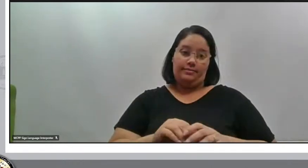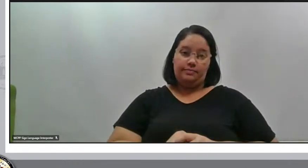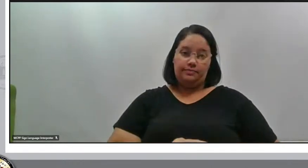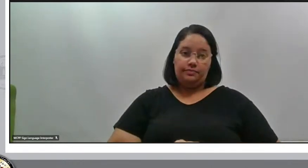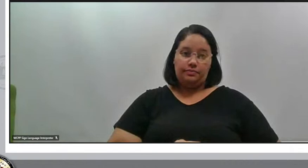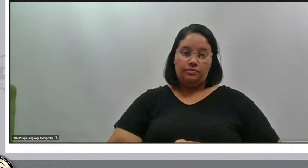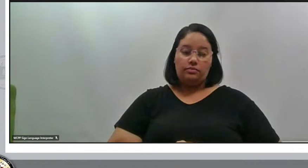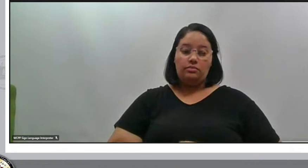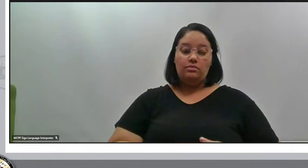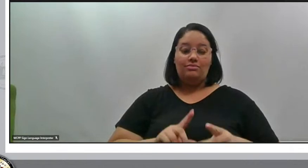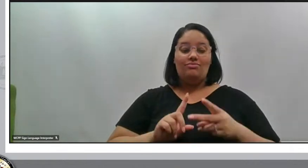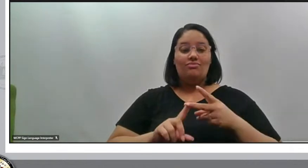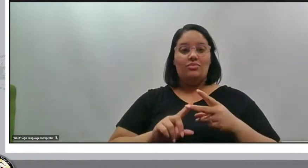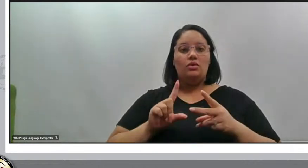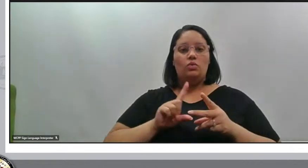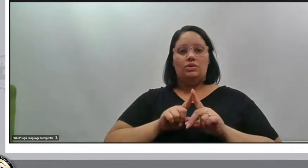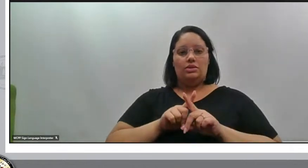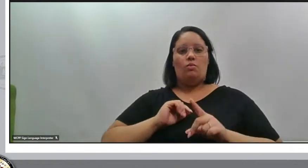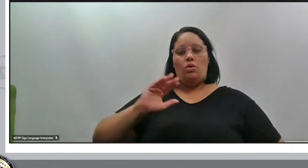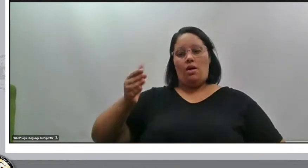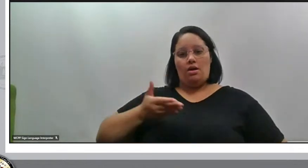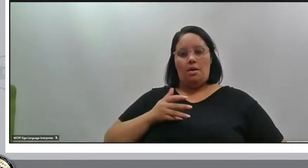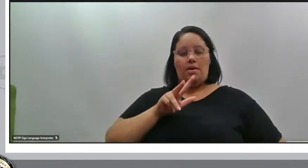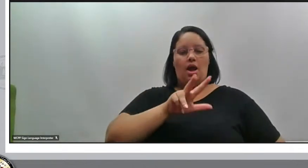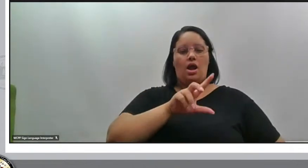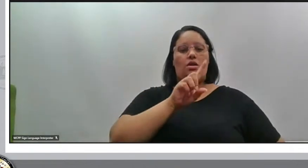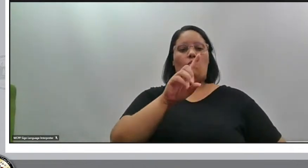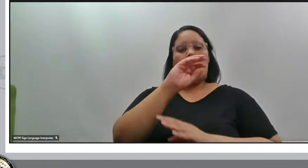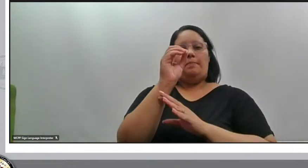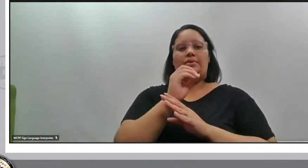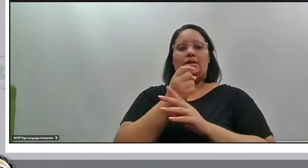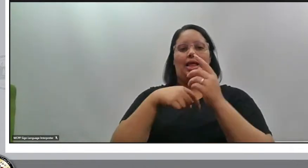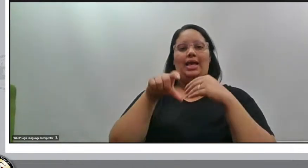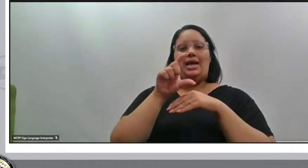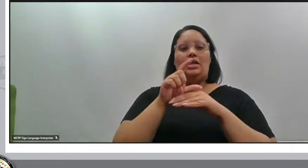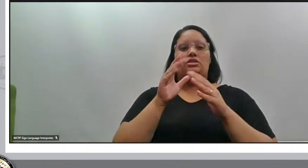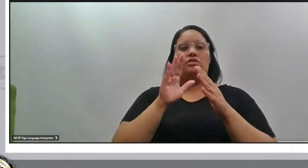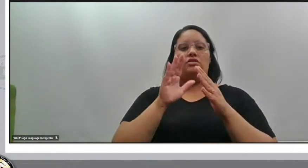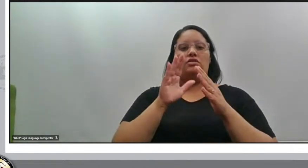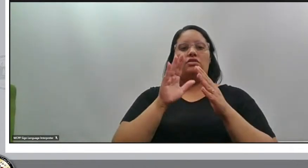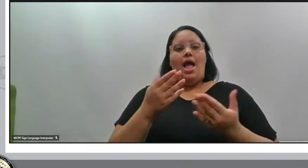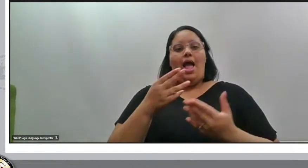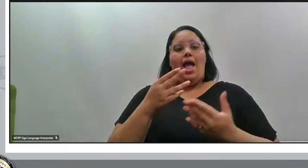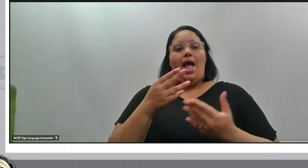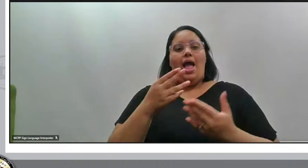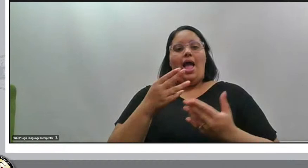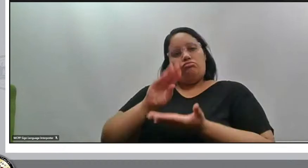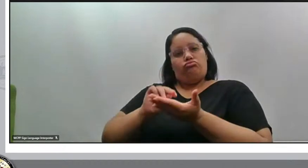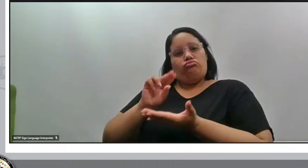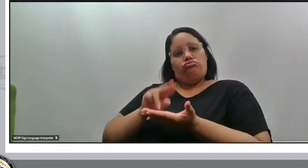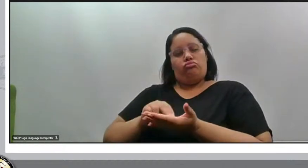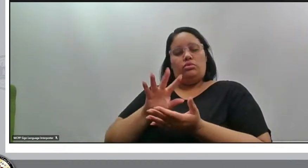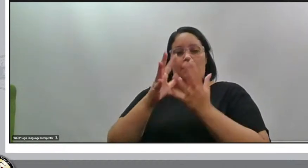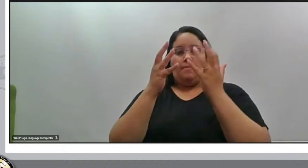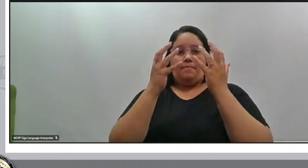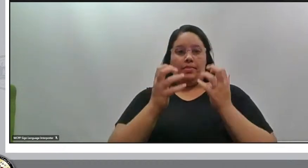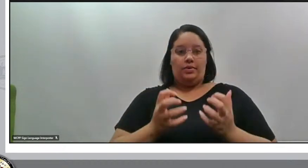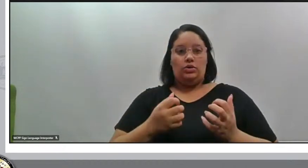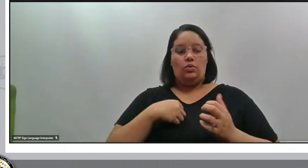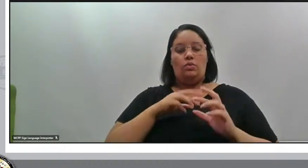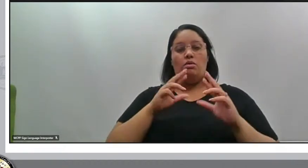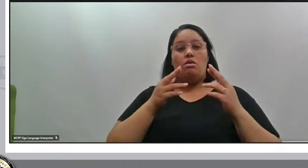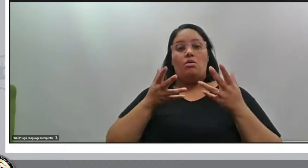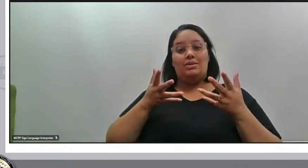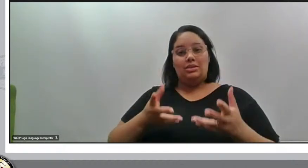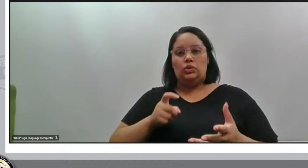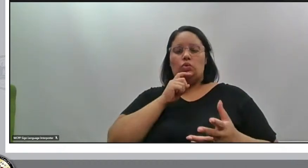also welcome the 81% increase in the Hansard Services budget, and we hope that this will be used